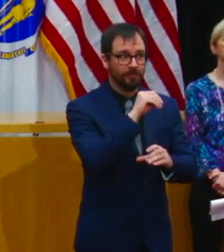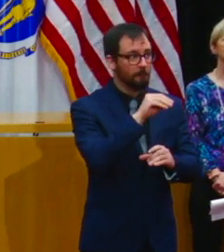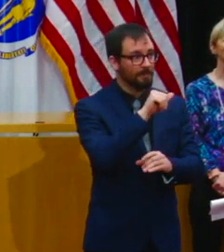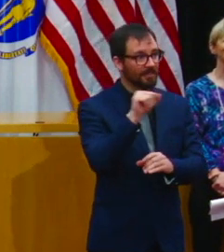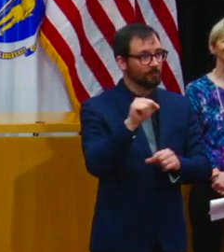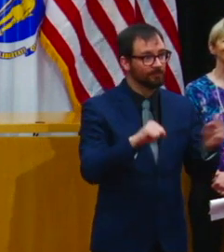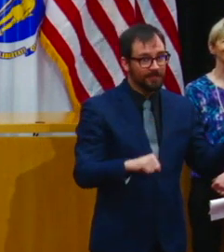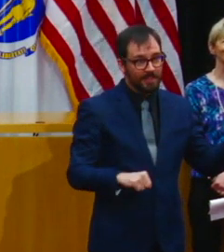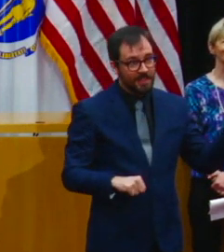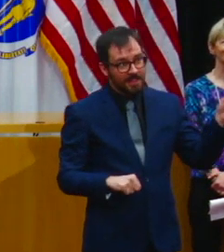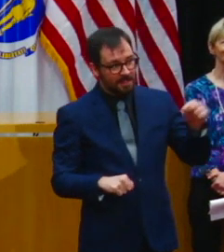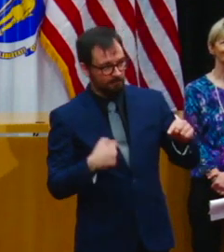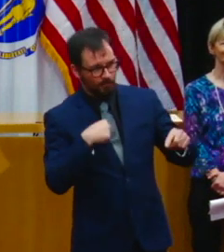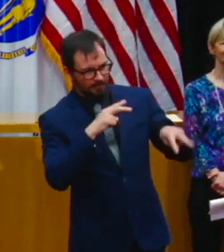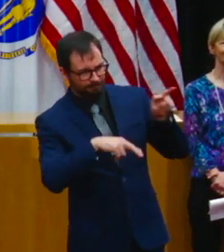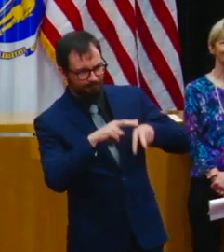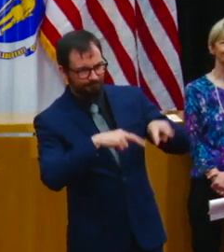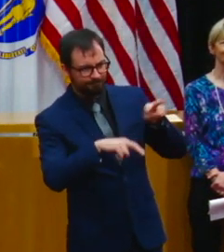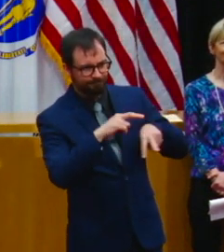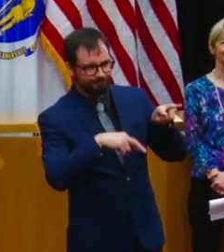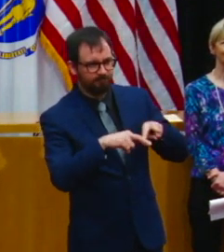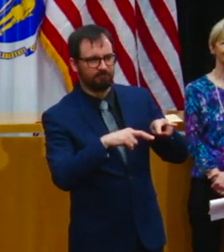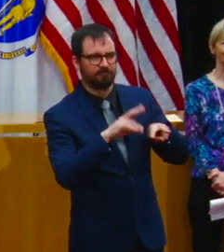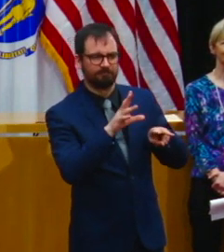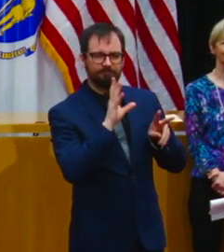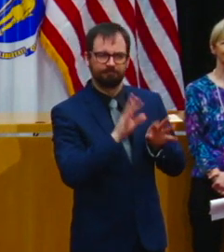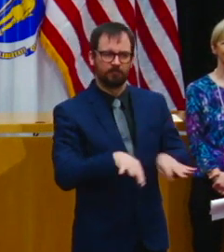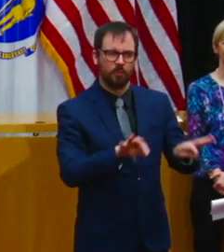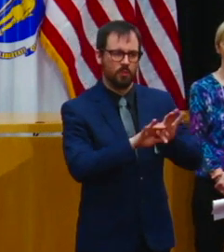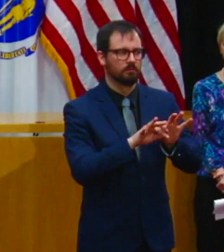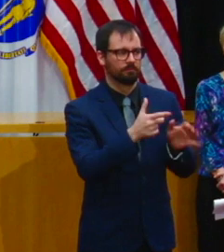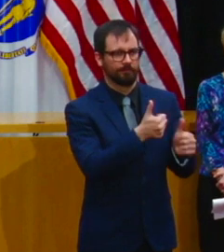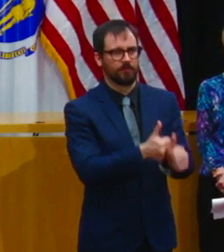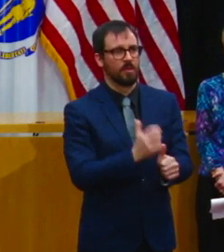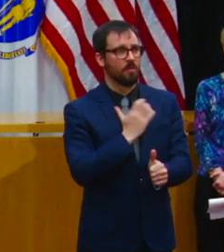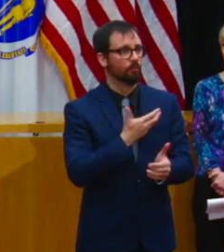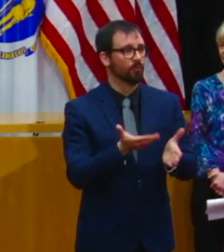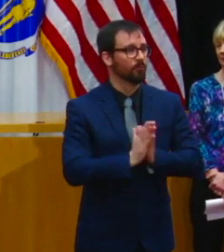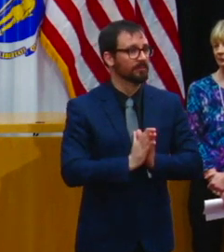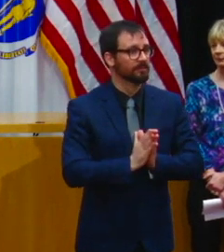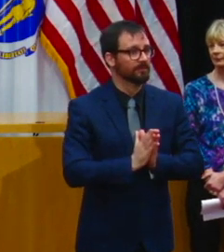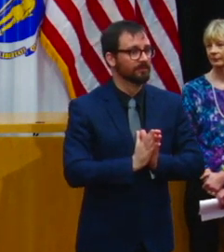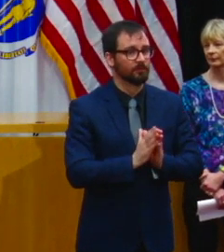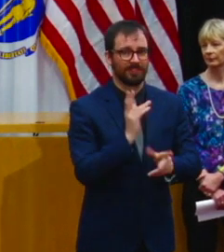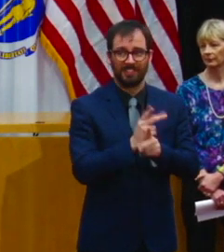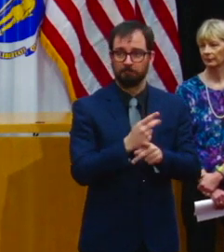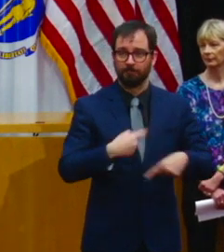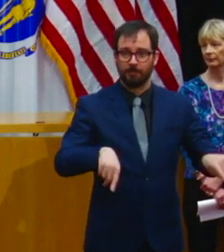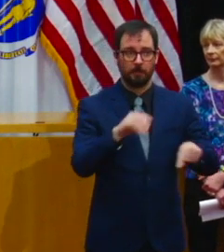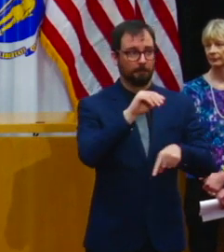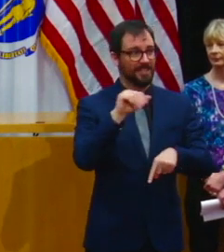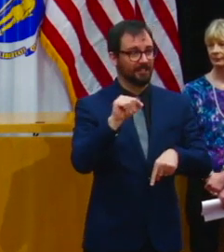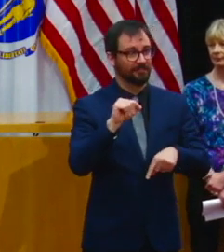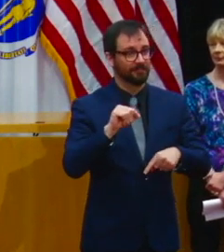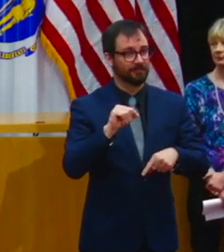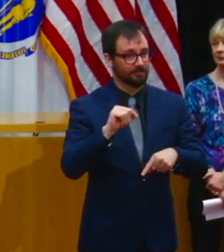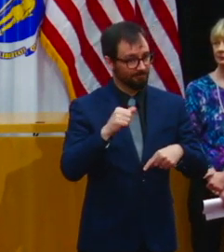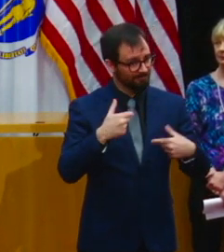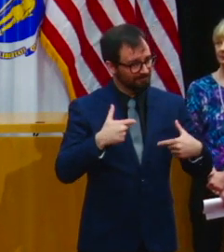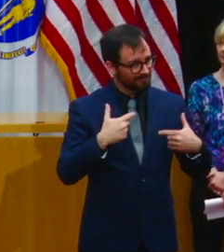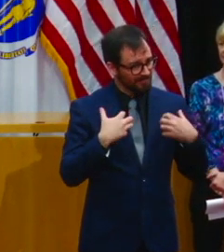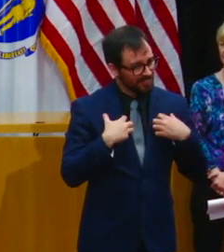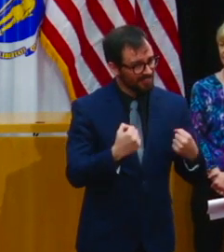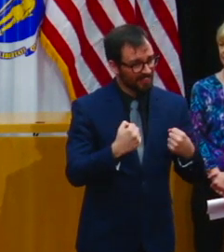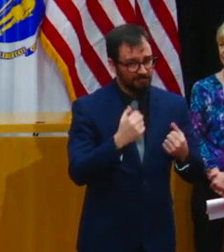Massachusetts to comply with this request for the sake of protecting the most vulnerable among us all, our parents, grandparents, and those